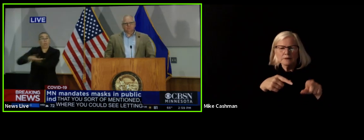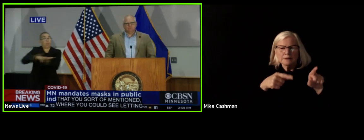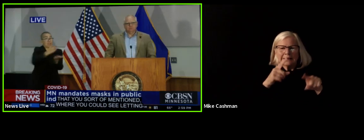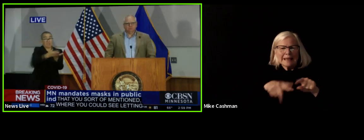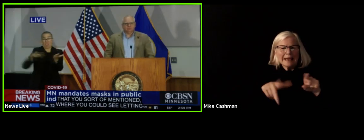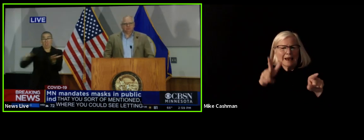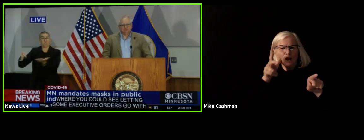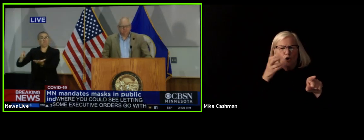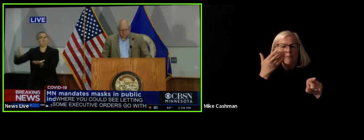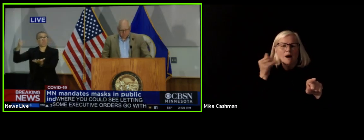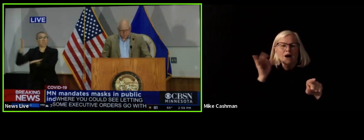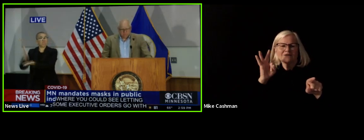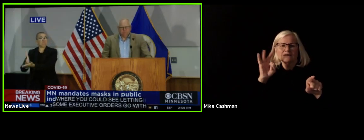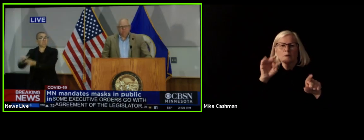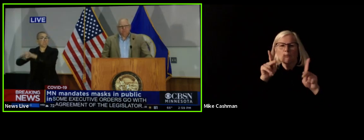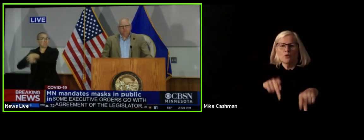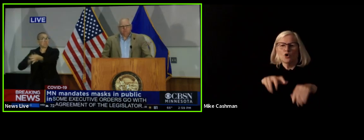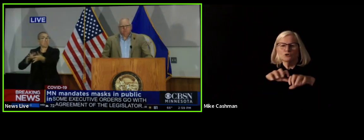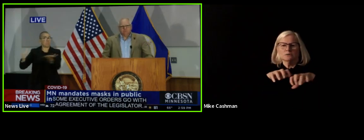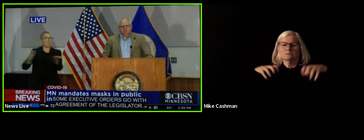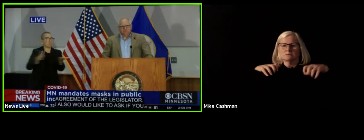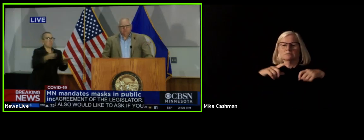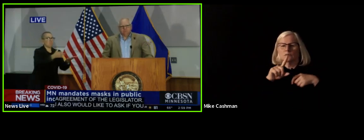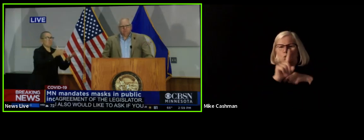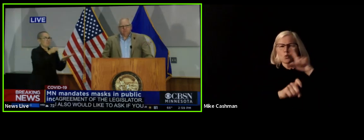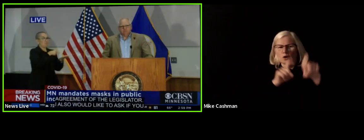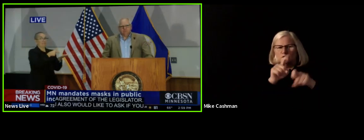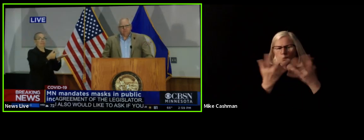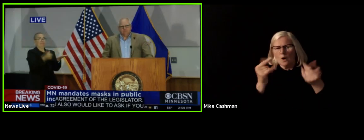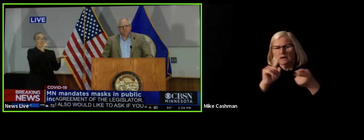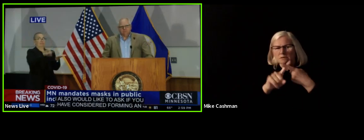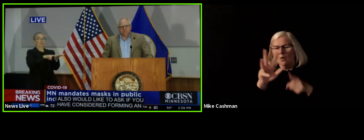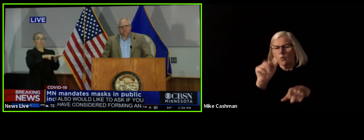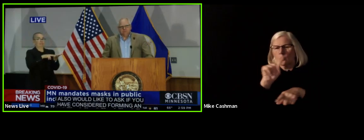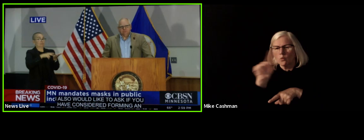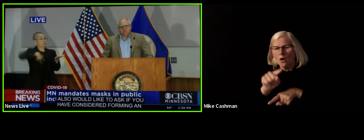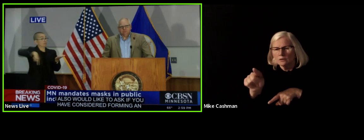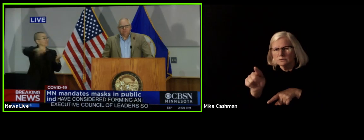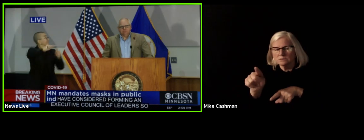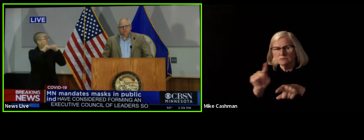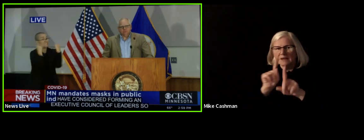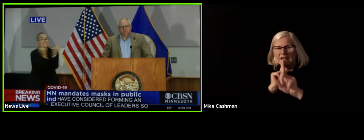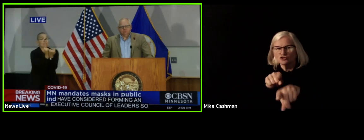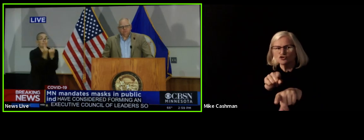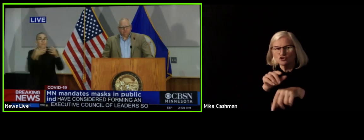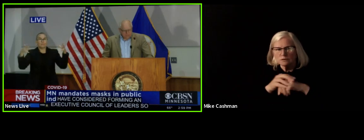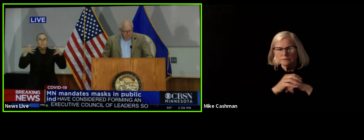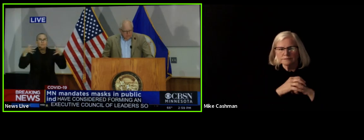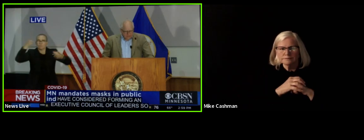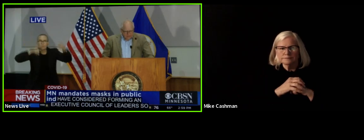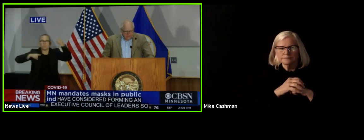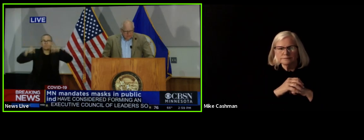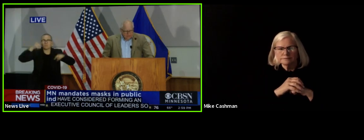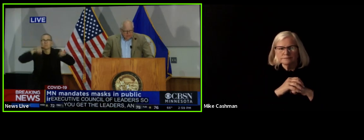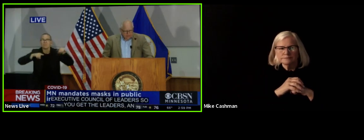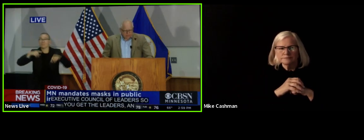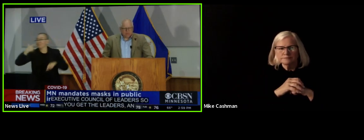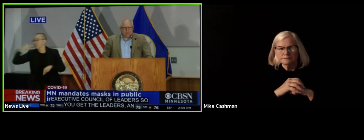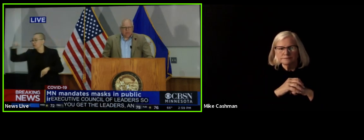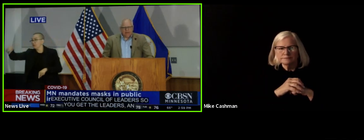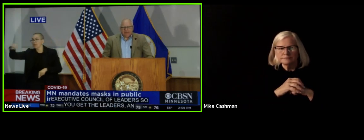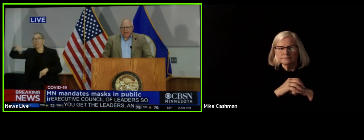of an executive council of legislative leaders, so you get the 4 caucus leaders, get agreement amongst them, and to maybe rescind some of these orders, preventing